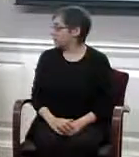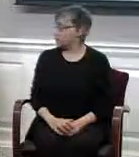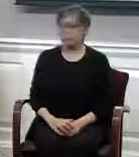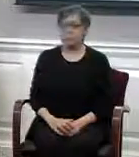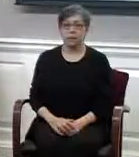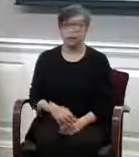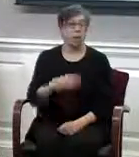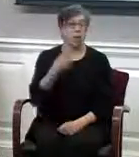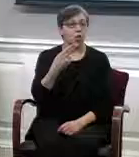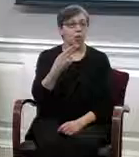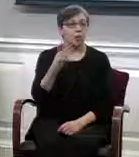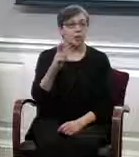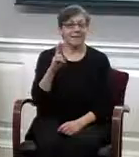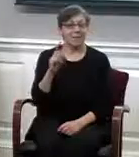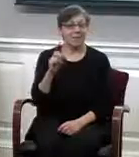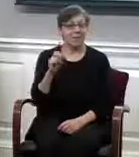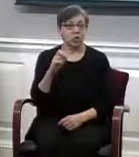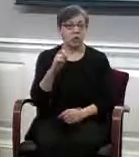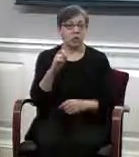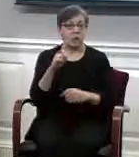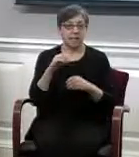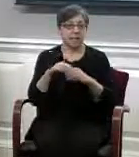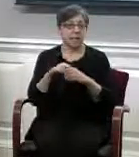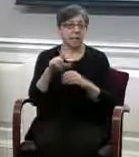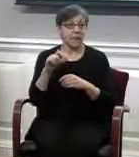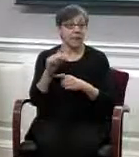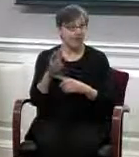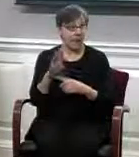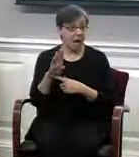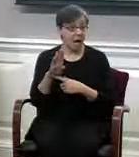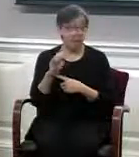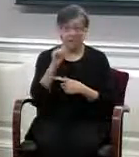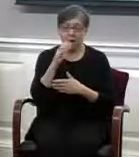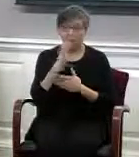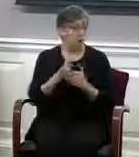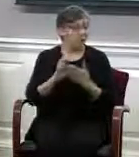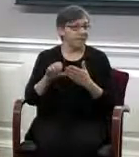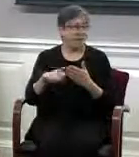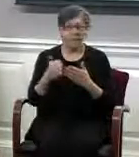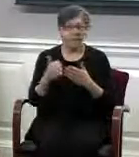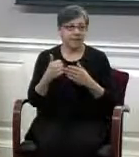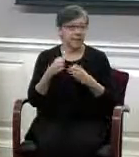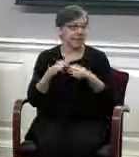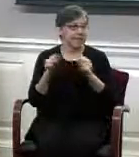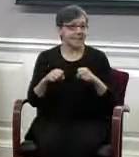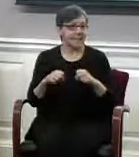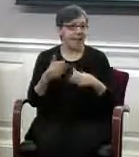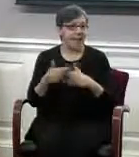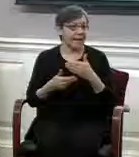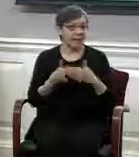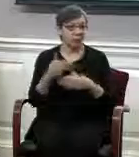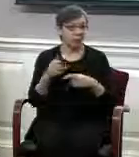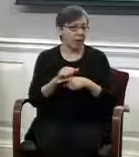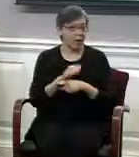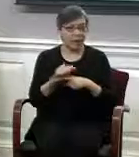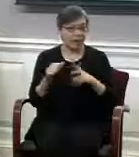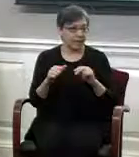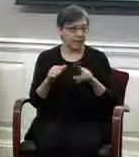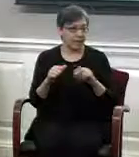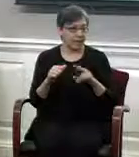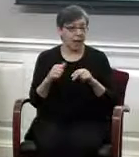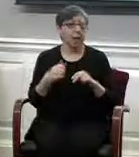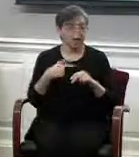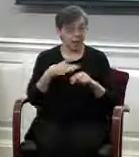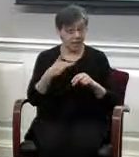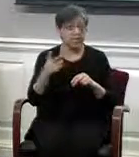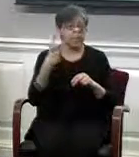kind of systematic training in Lebanon. I would very much like to see it become